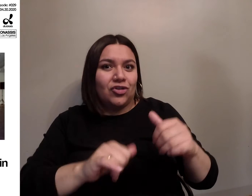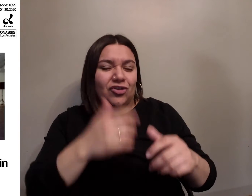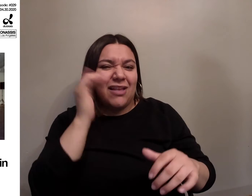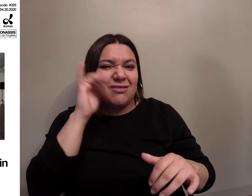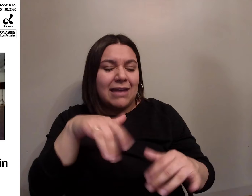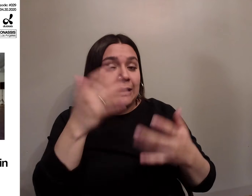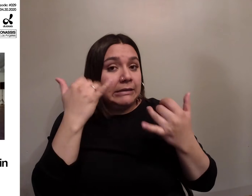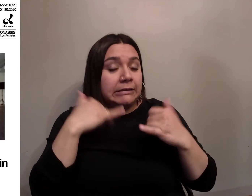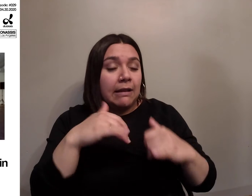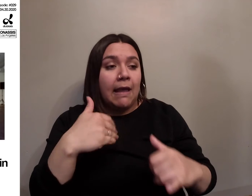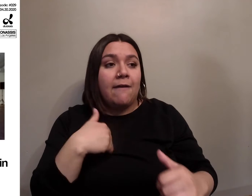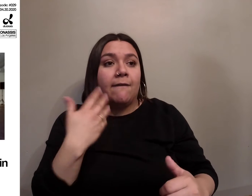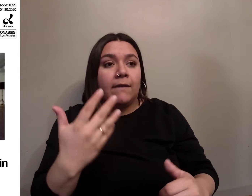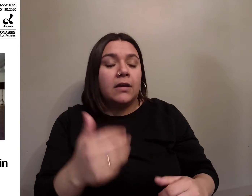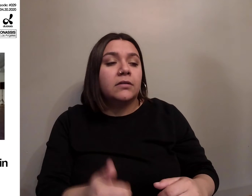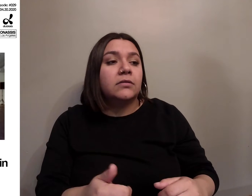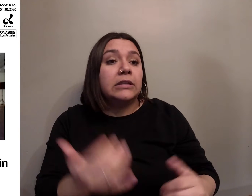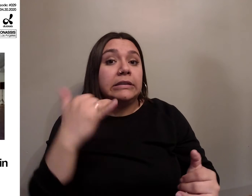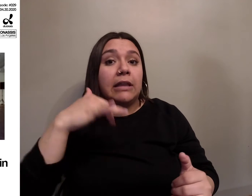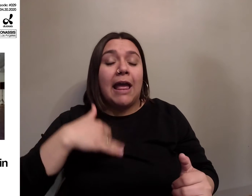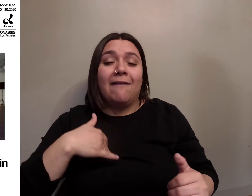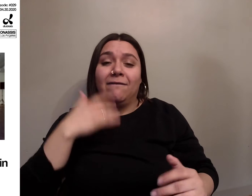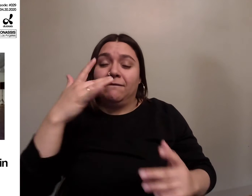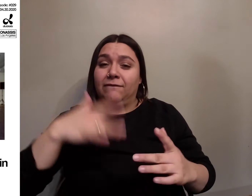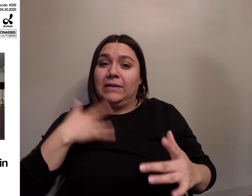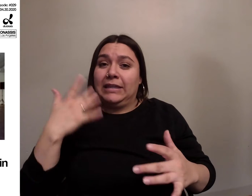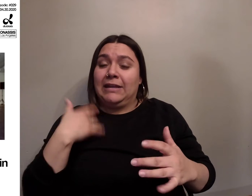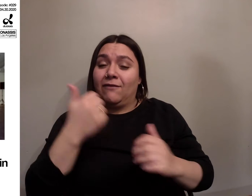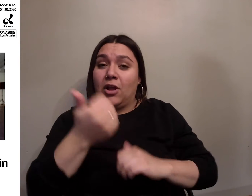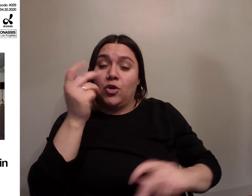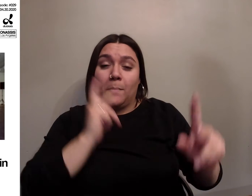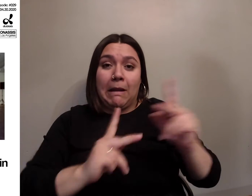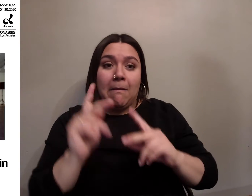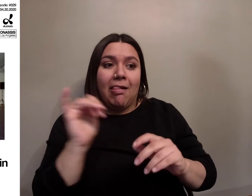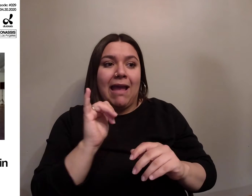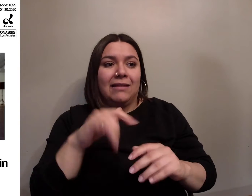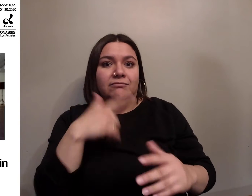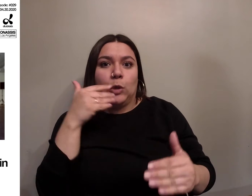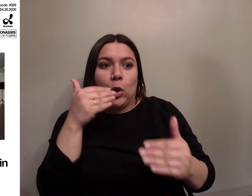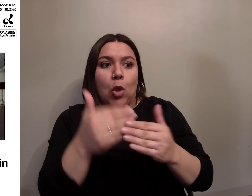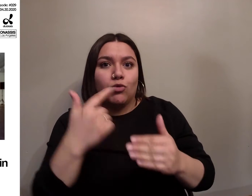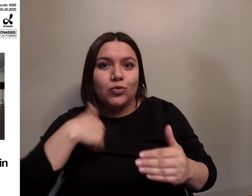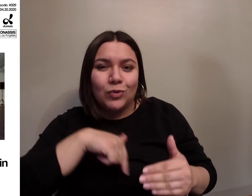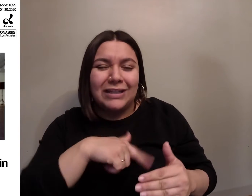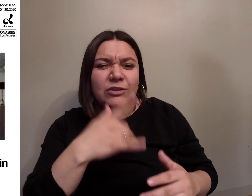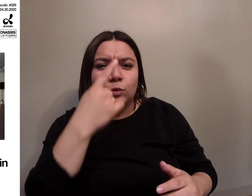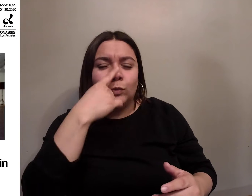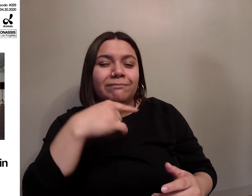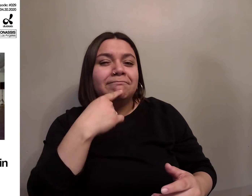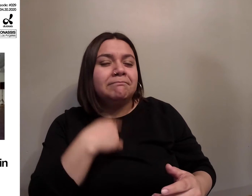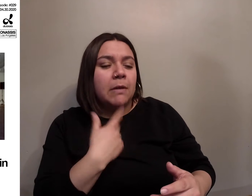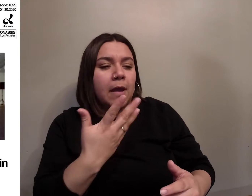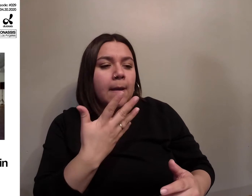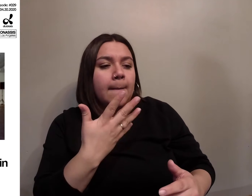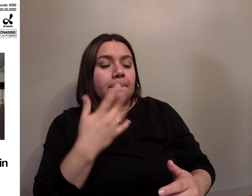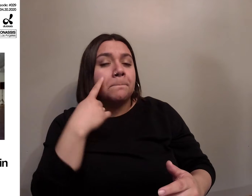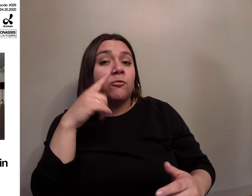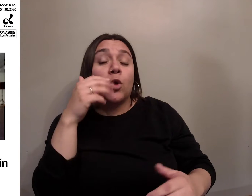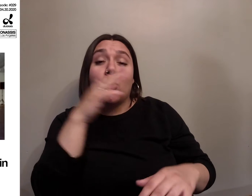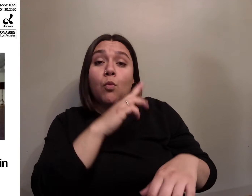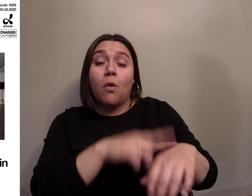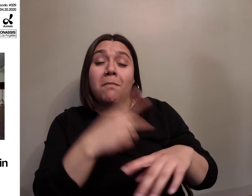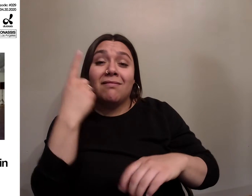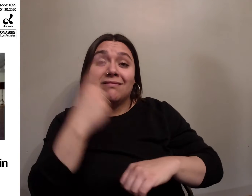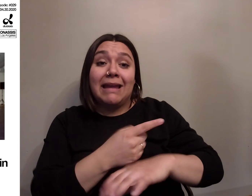with each other, still have the feeling of others as proximate to us. Tell me, on a